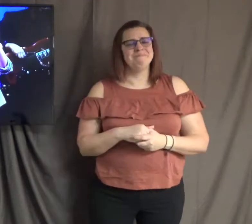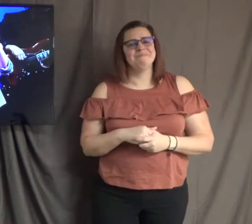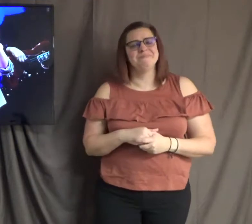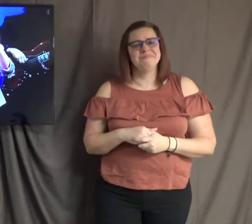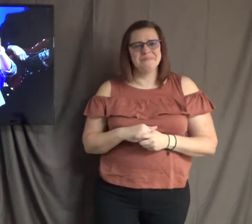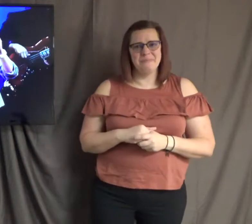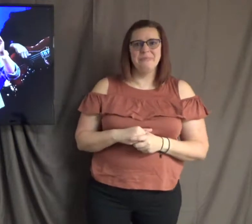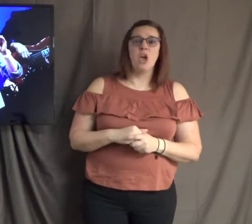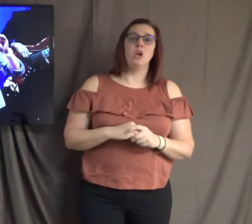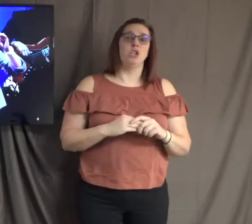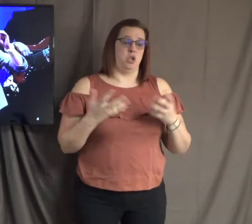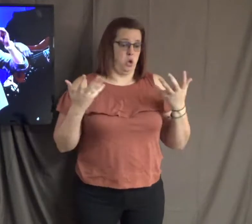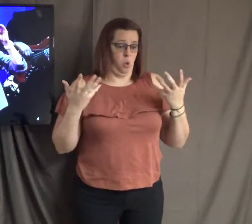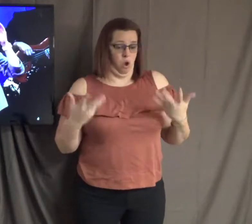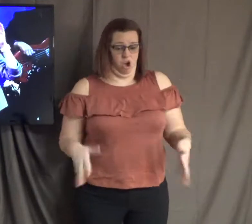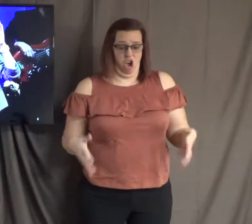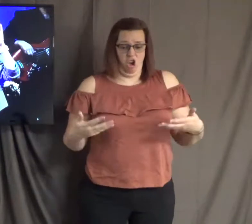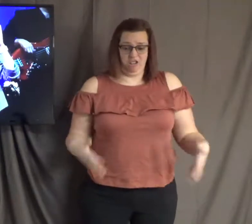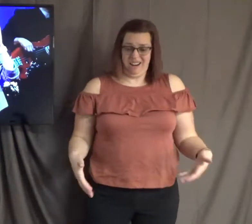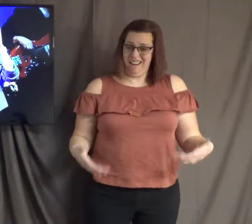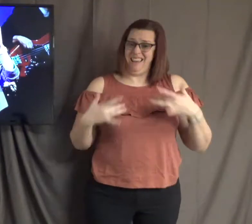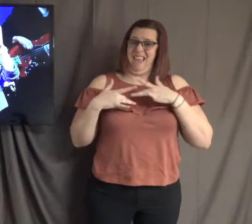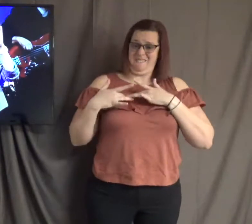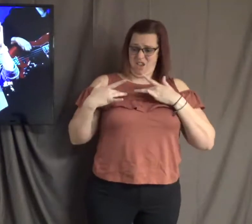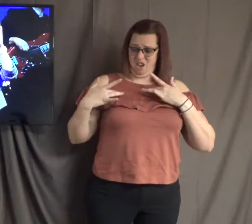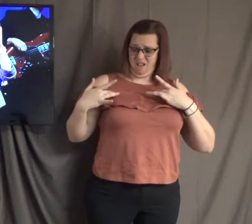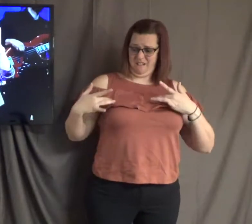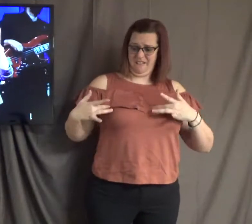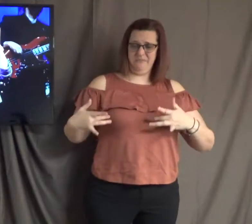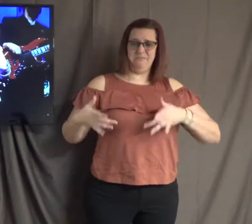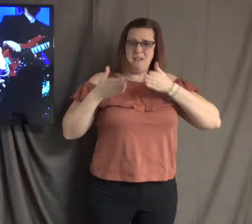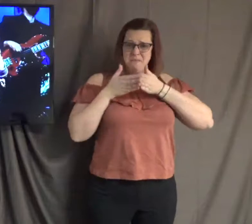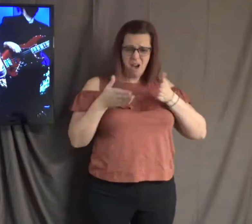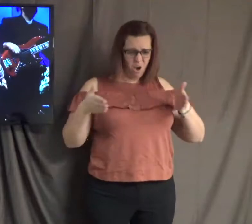takes. Your heart's a river